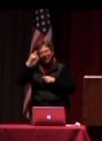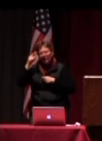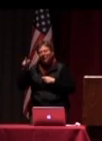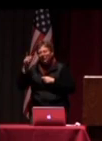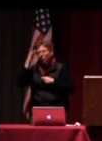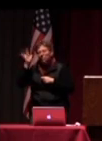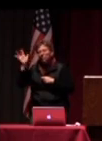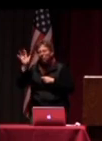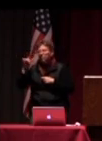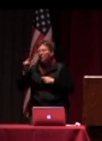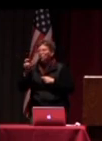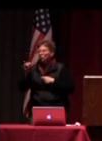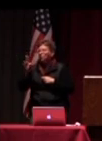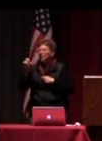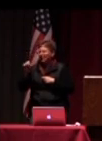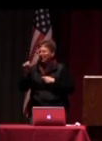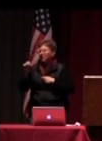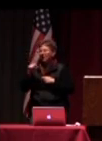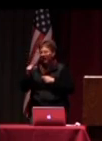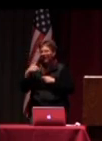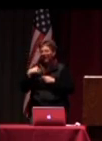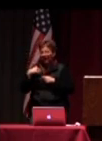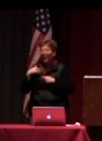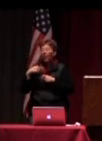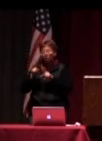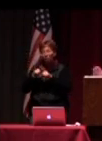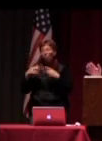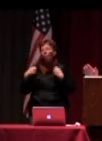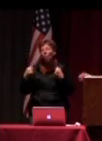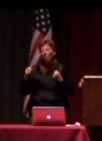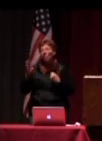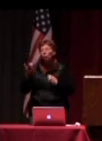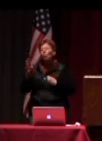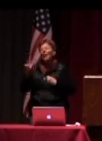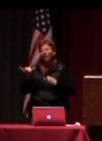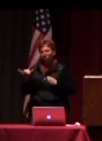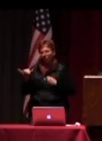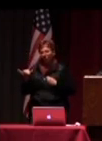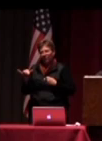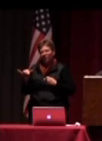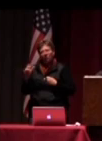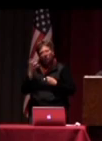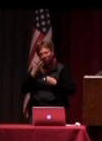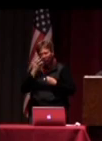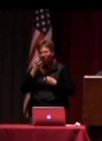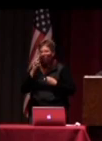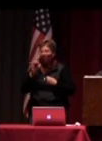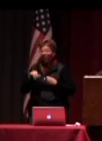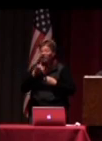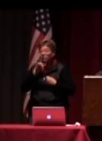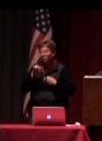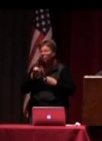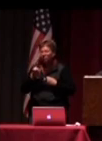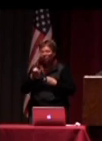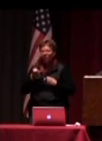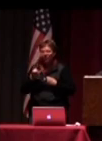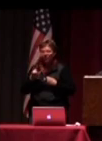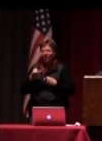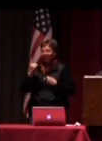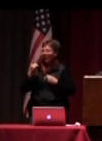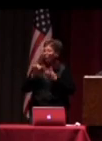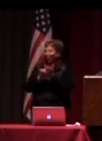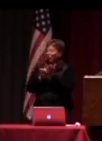genius, and also as a man of extraordinary physical bravery, which was actually true. This was how one of his tame newspapers